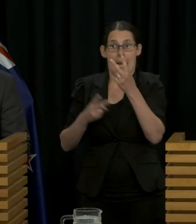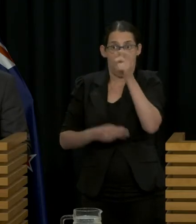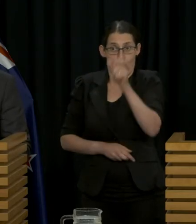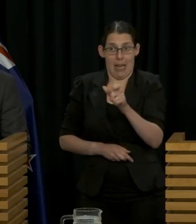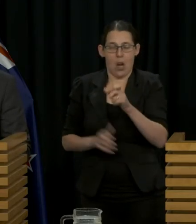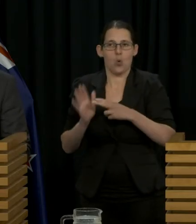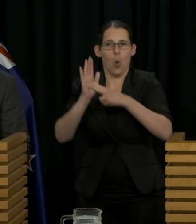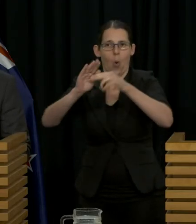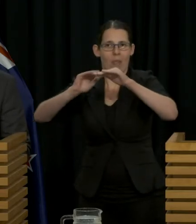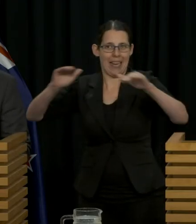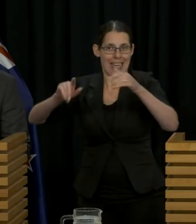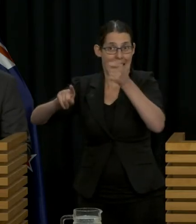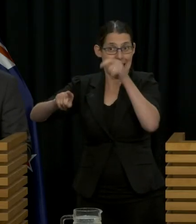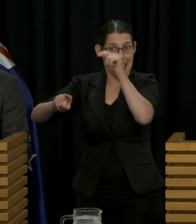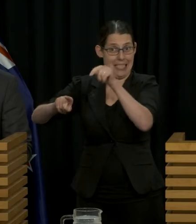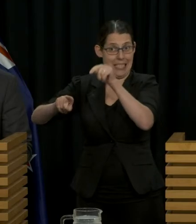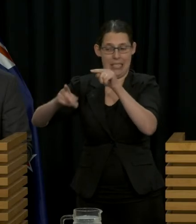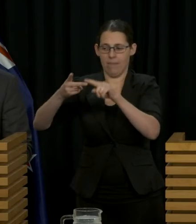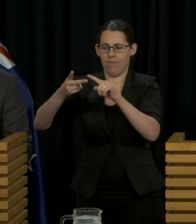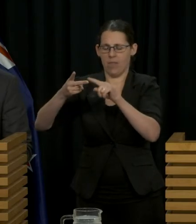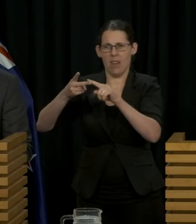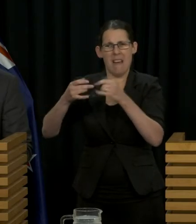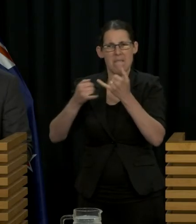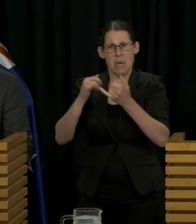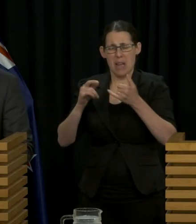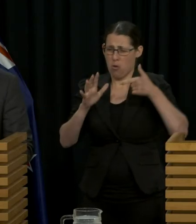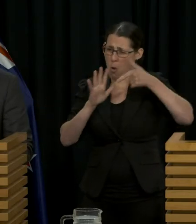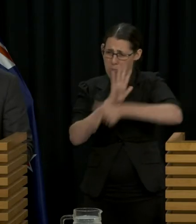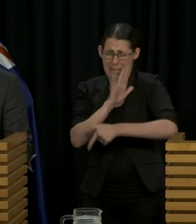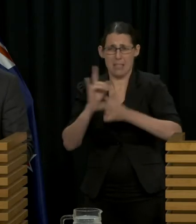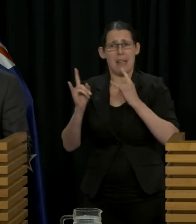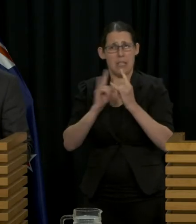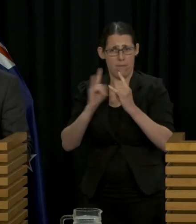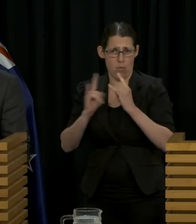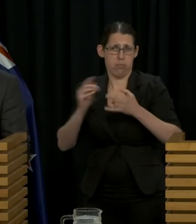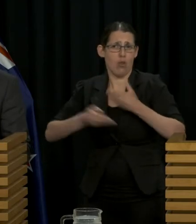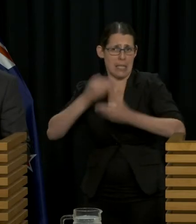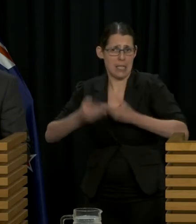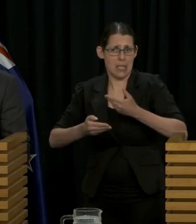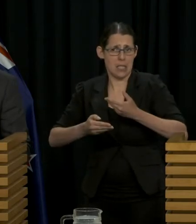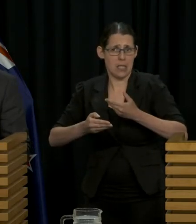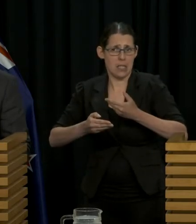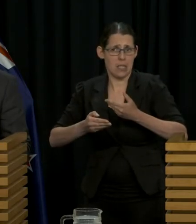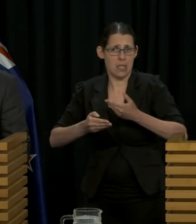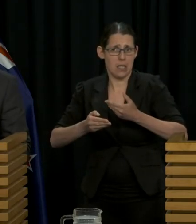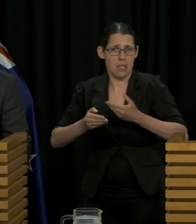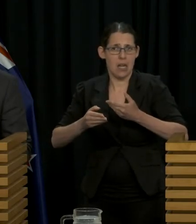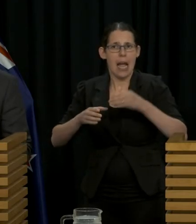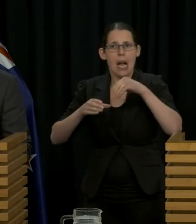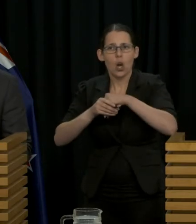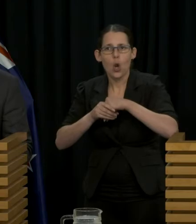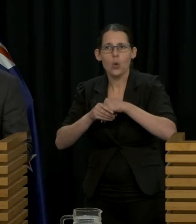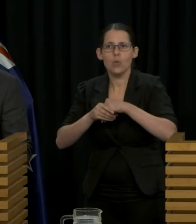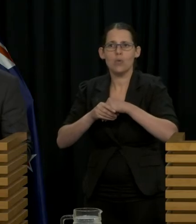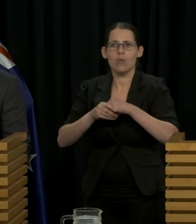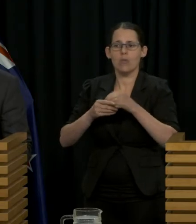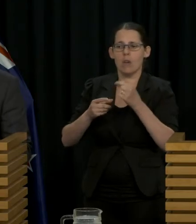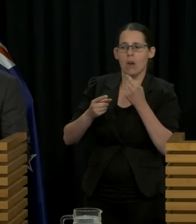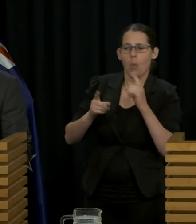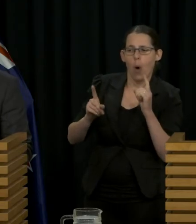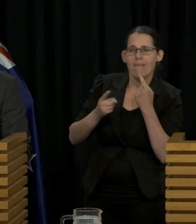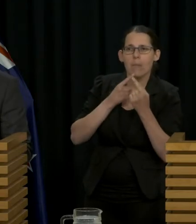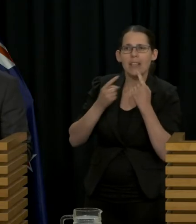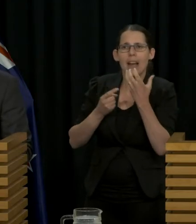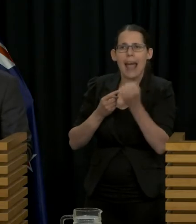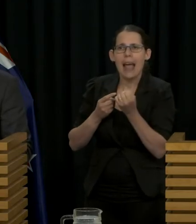pretty comprehensive interviewing process. And if you, which includes looking at what information they've got, their QR code data, their Bluetooth